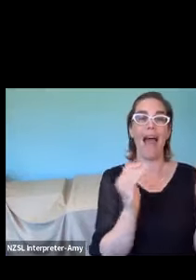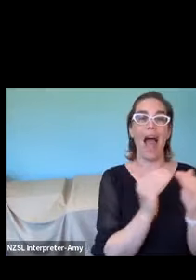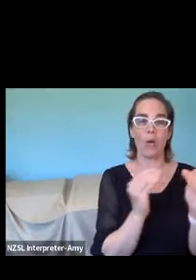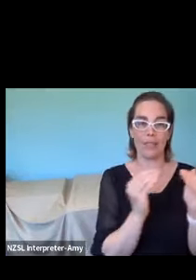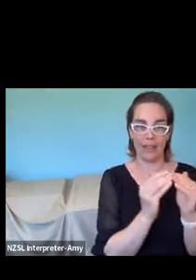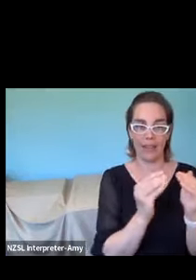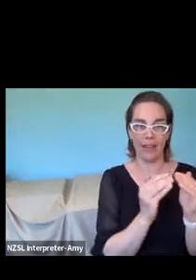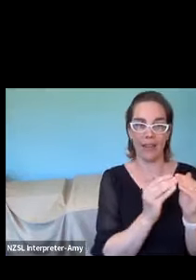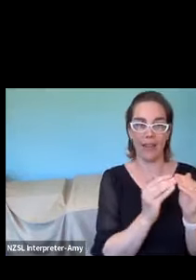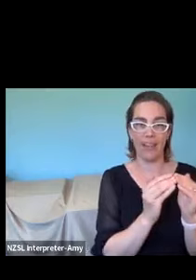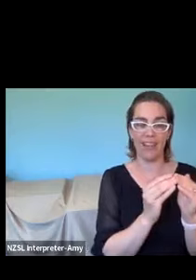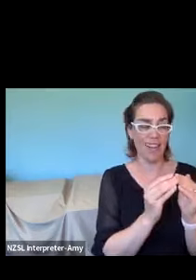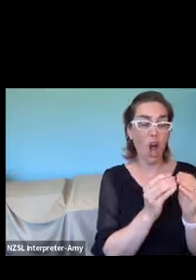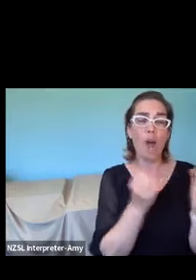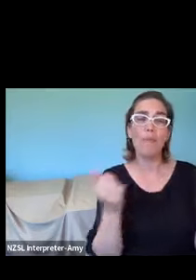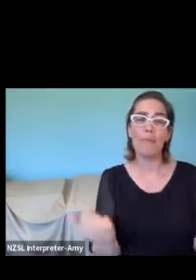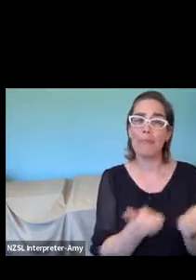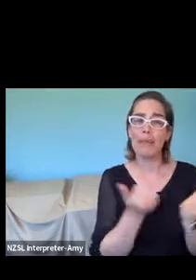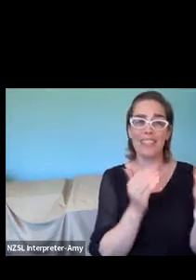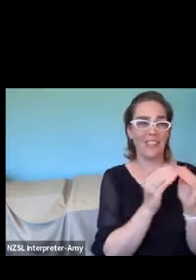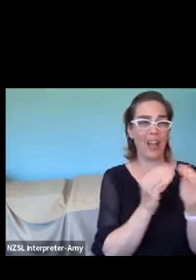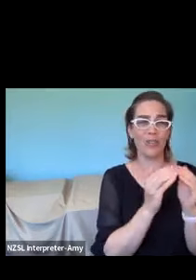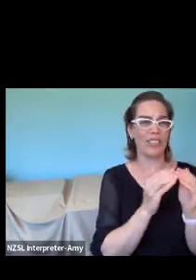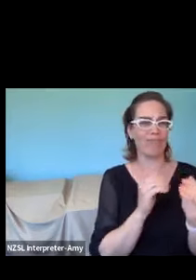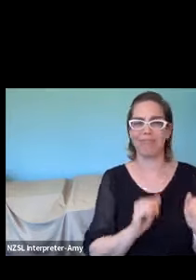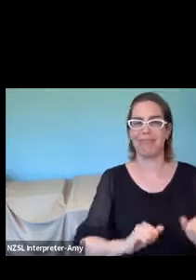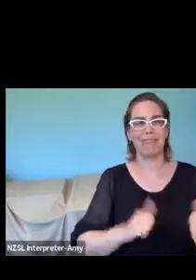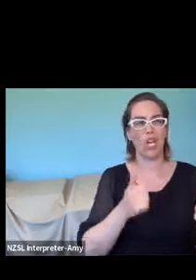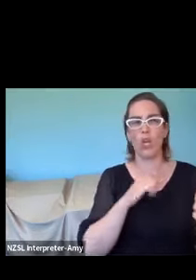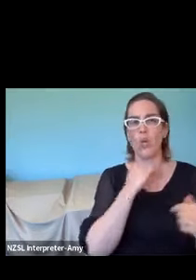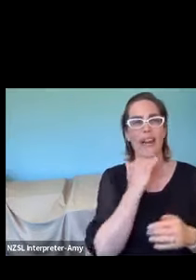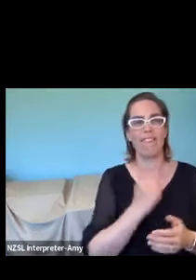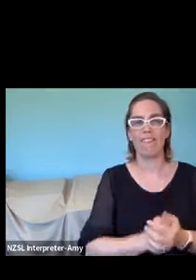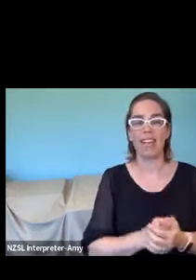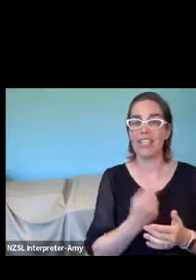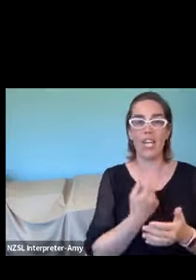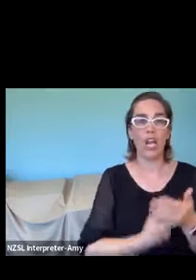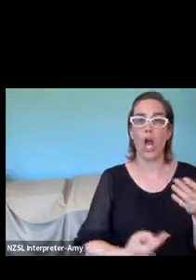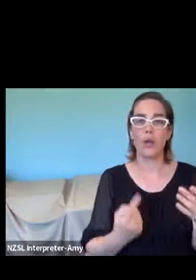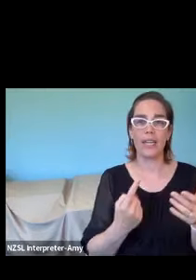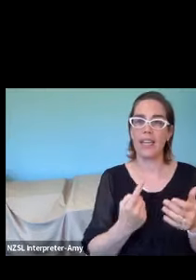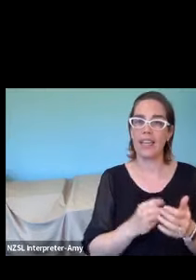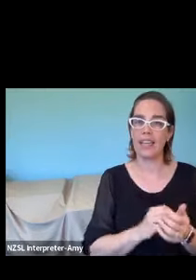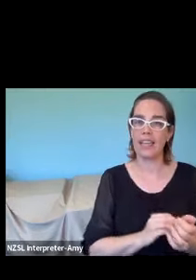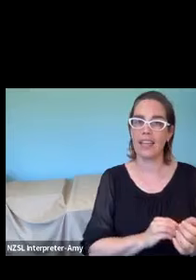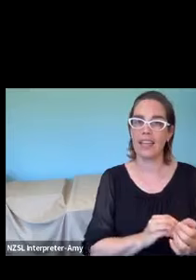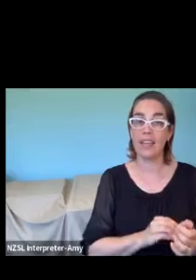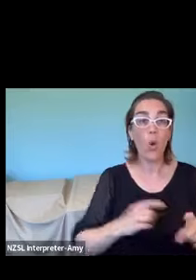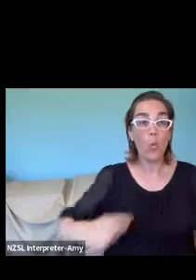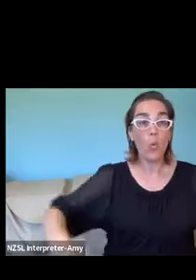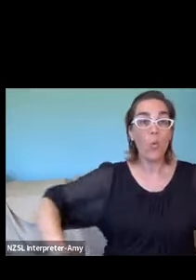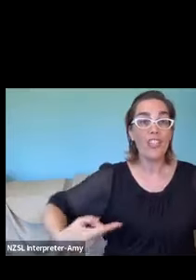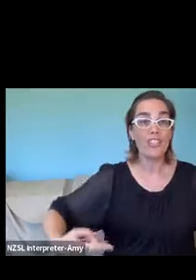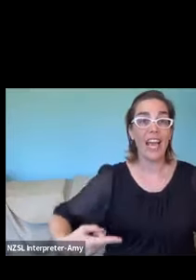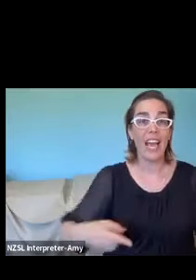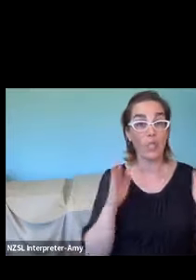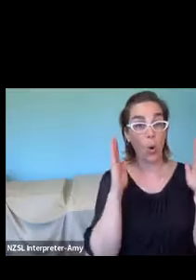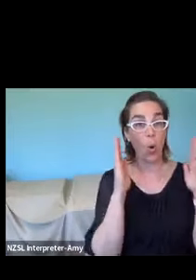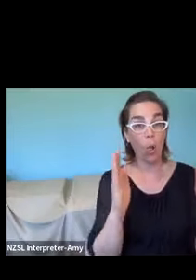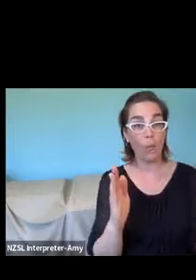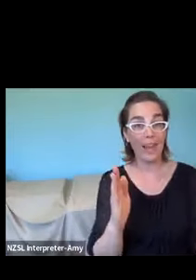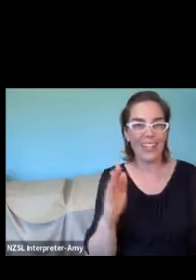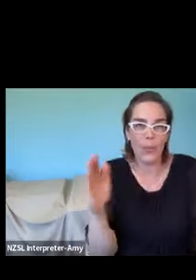is insufficient, and it's not just things like hallways and wheelchairs not fitting in hallways, although that is part